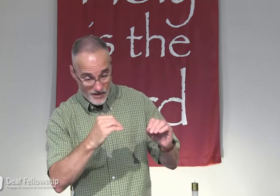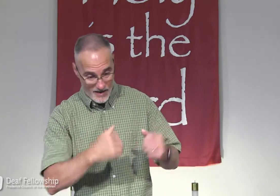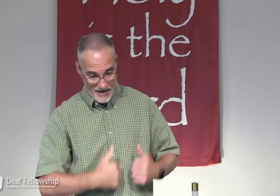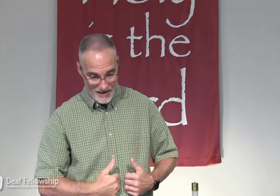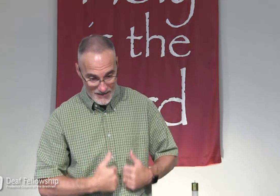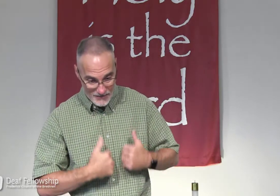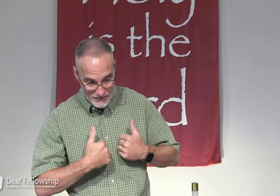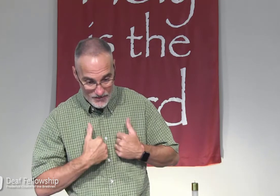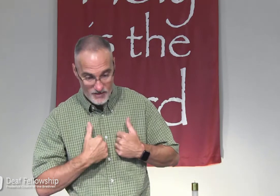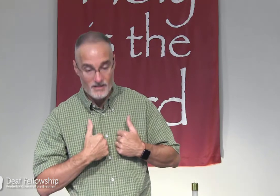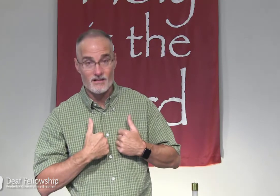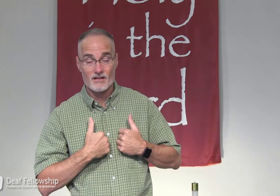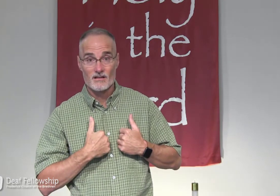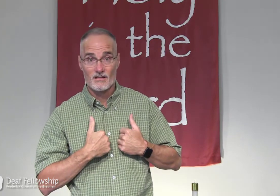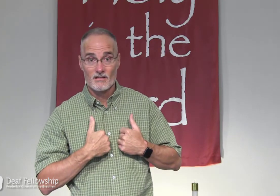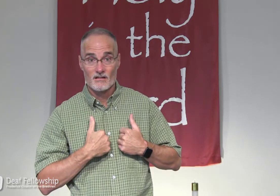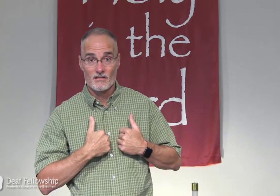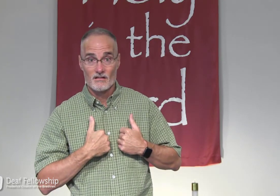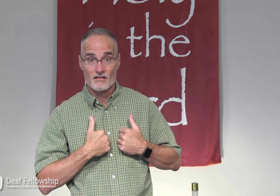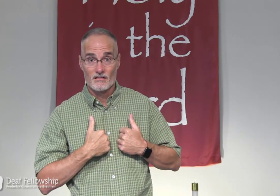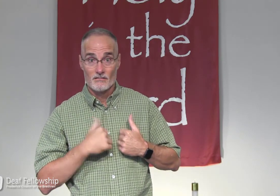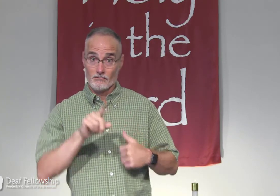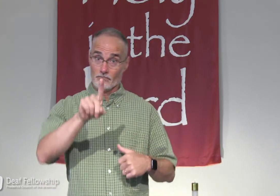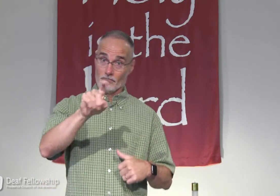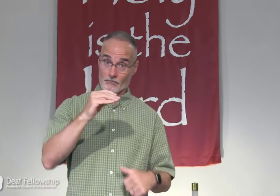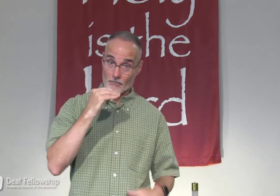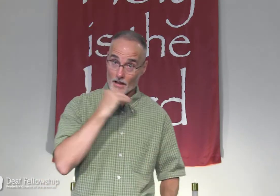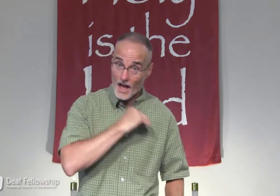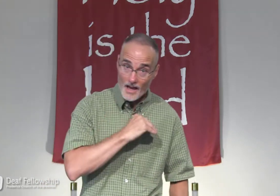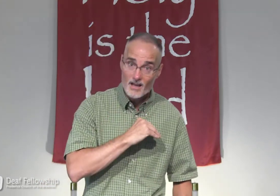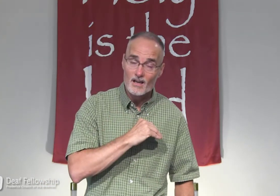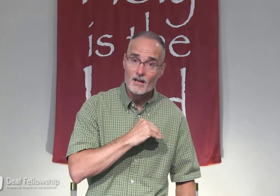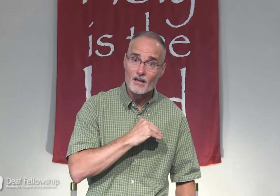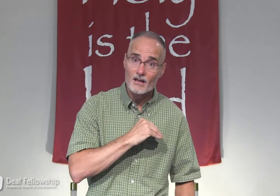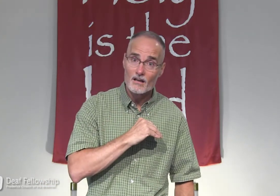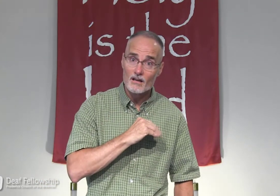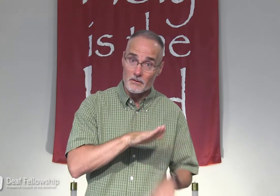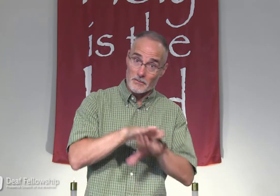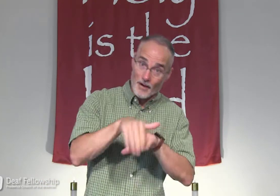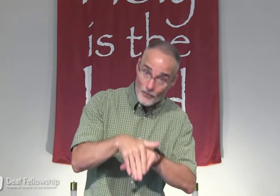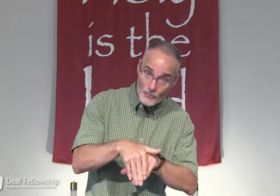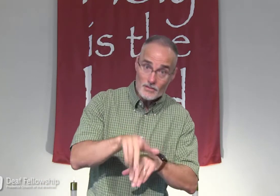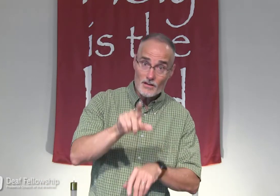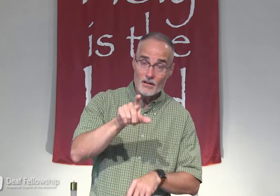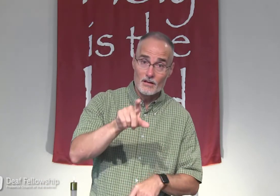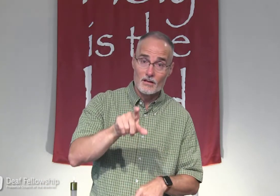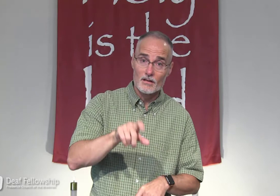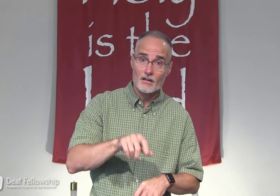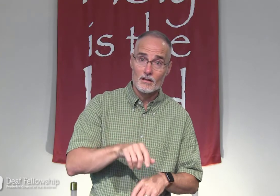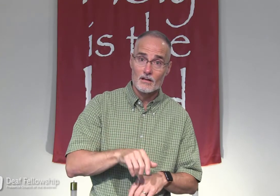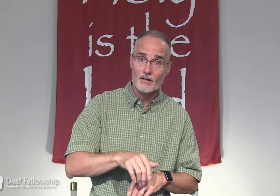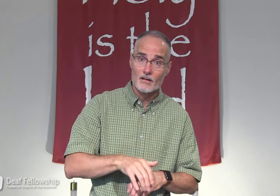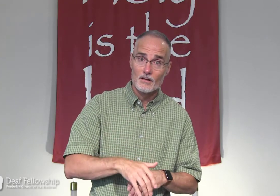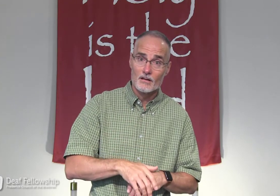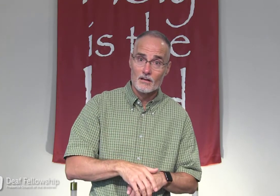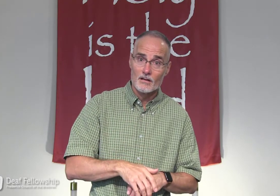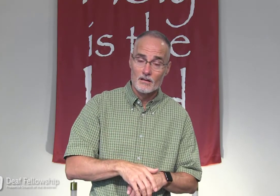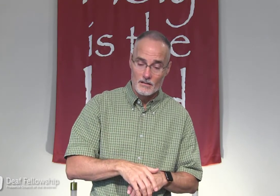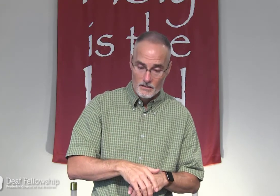what mom and dad taught me, what they lived, was all of it a lie? Was all of